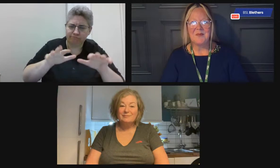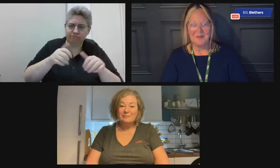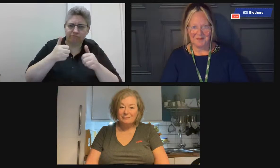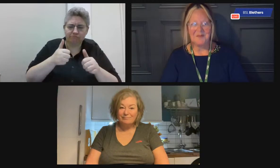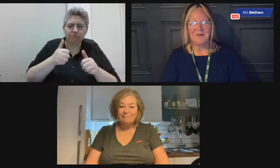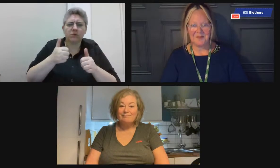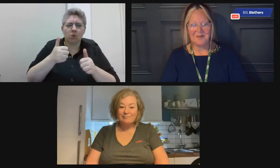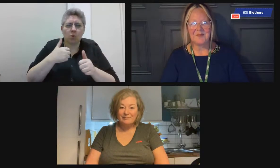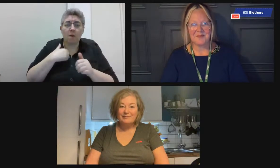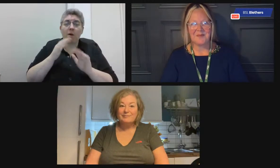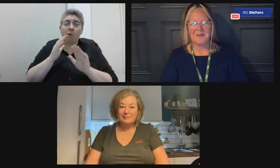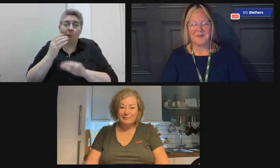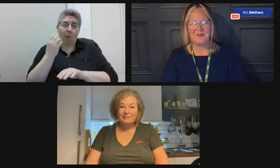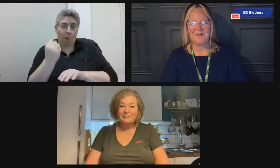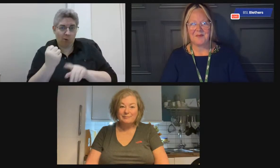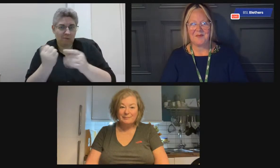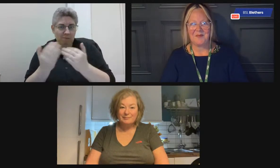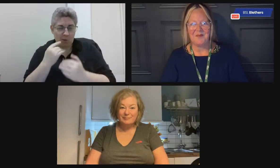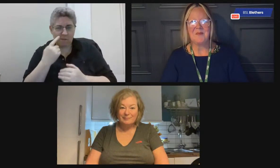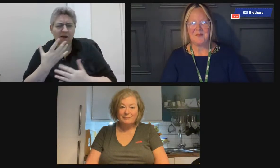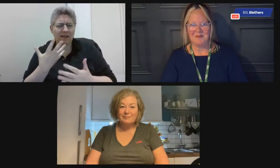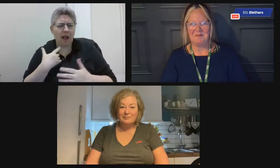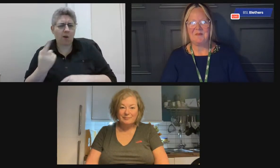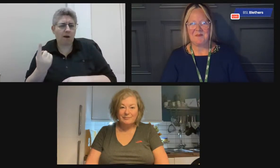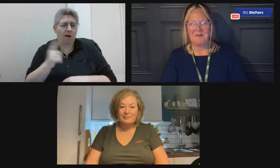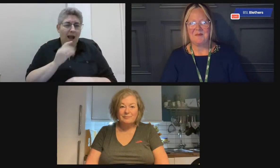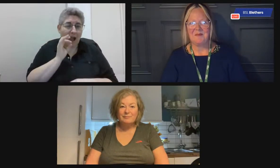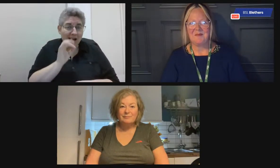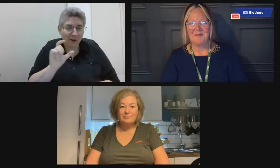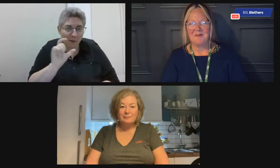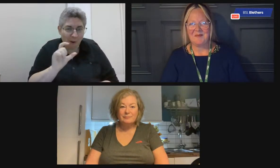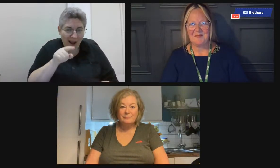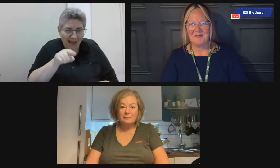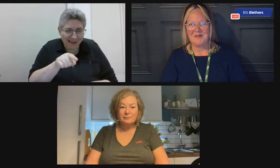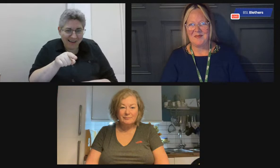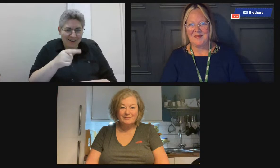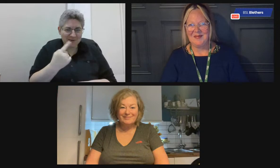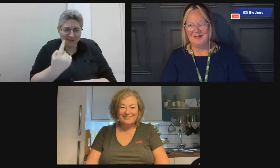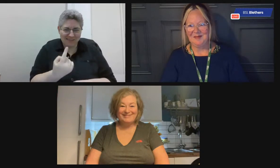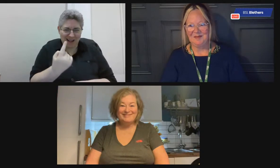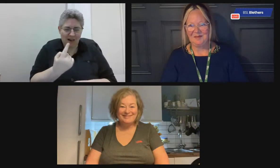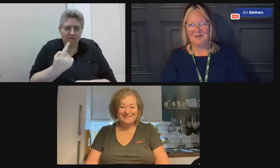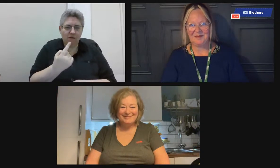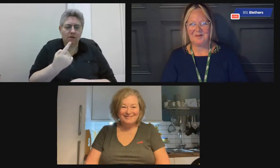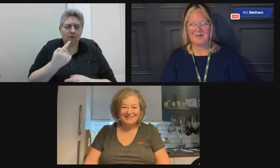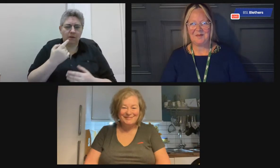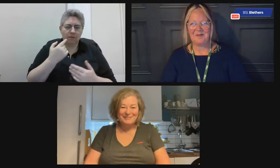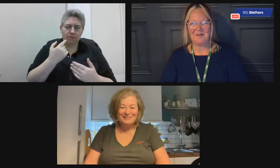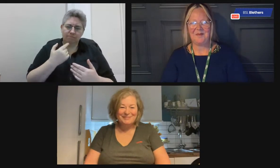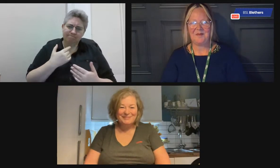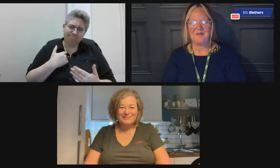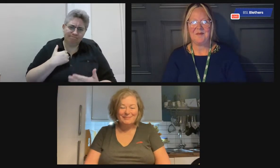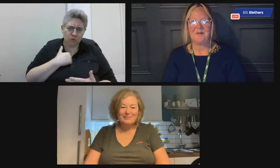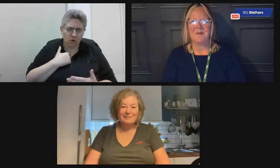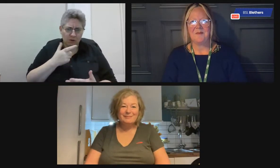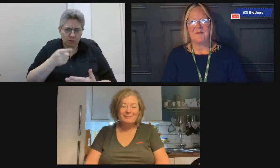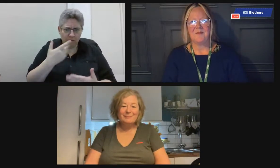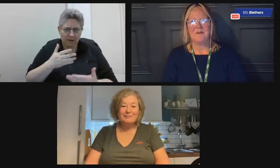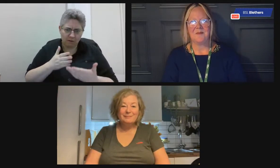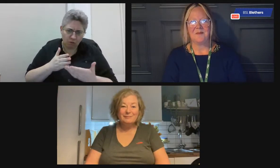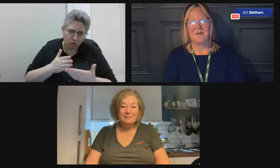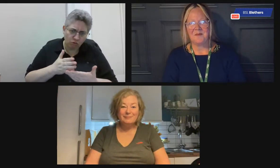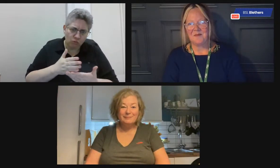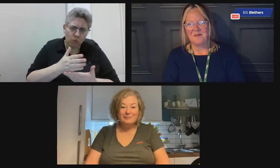That's lovely to see this new information. I'll come back to you later on, Nikki. I just need to ask Colleen a question